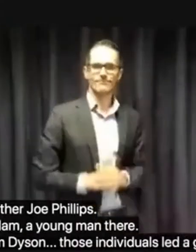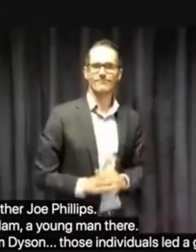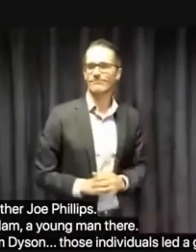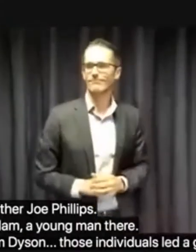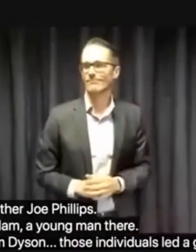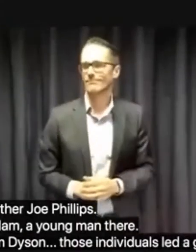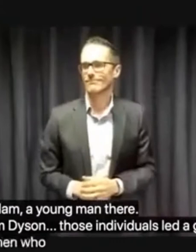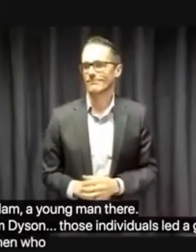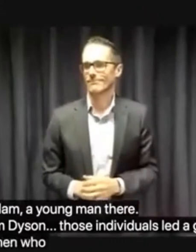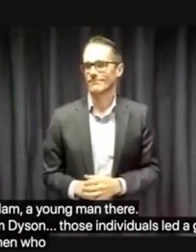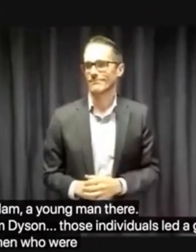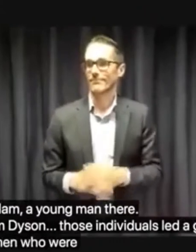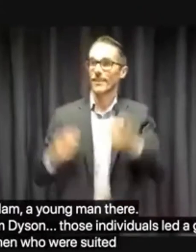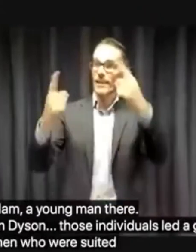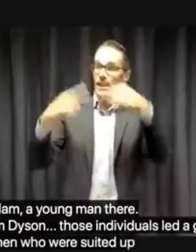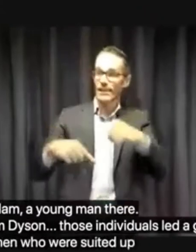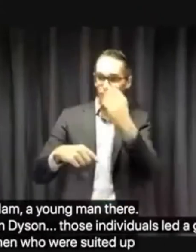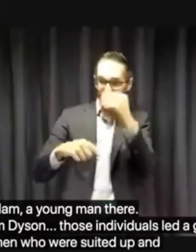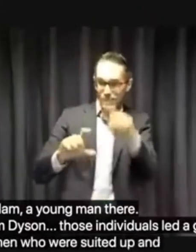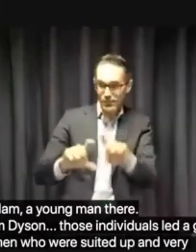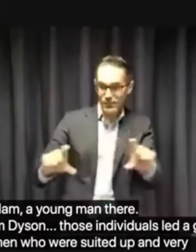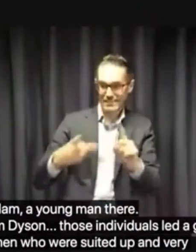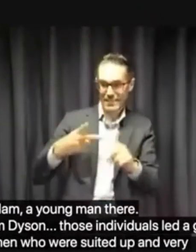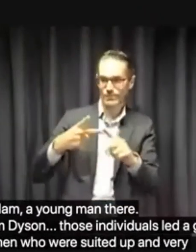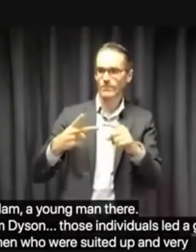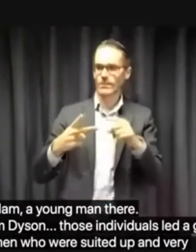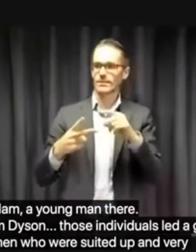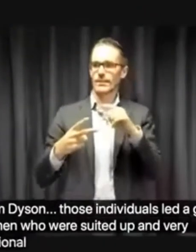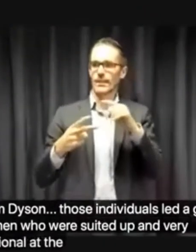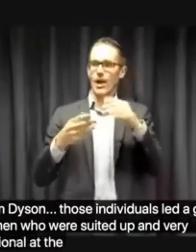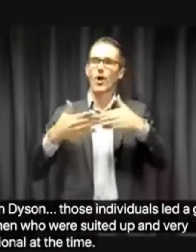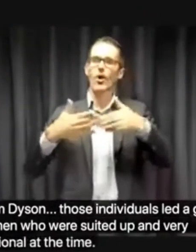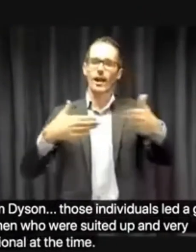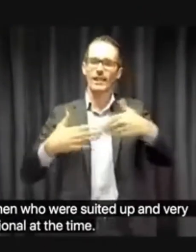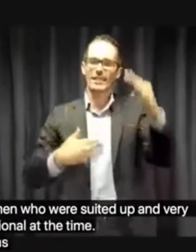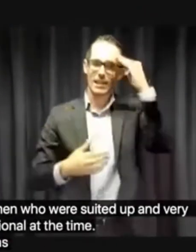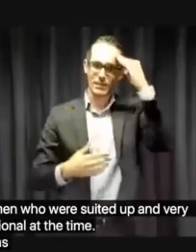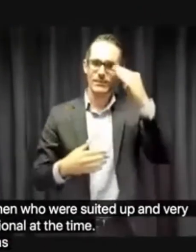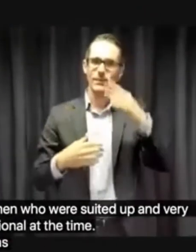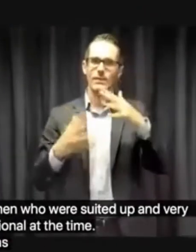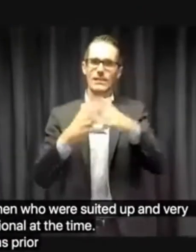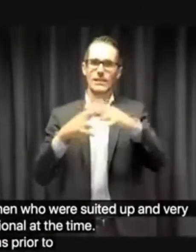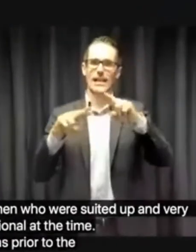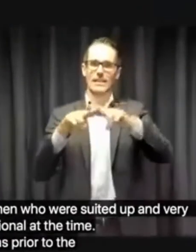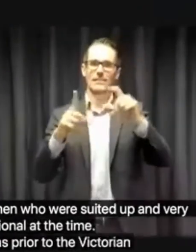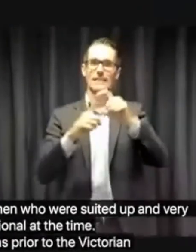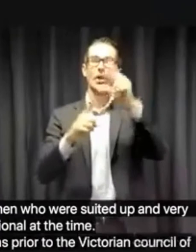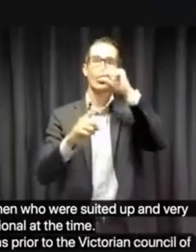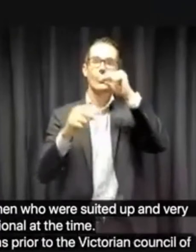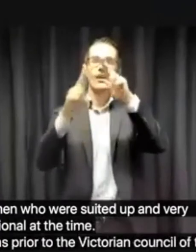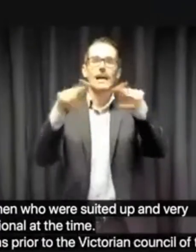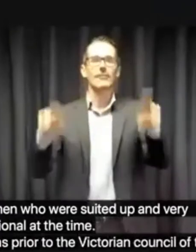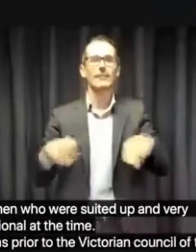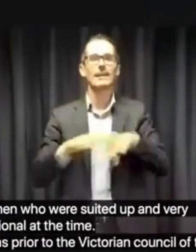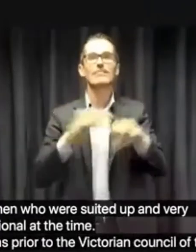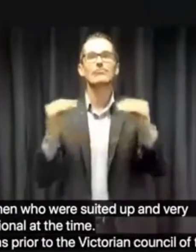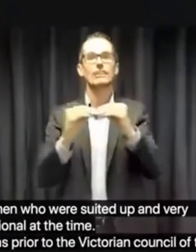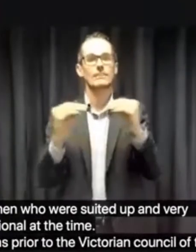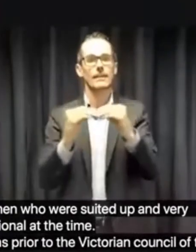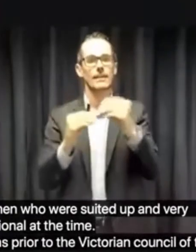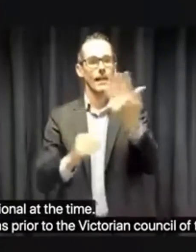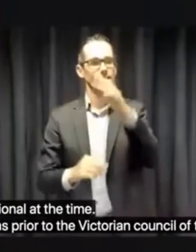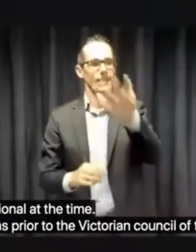was prior to the Toronto Council of the Deaf. The second photograph there is the organising committee for Don't Go the Deaf,